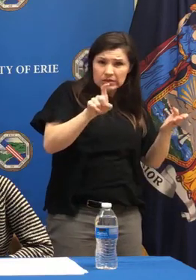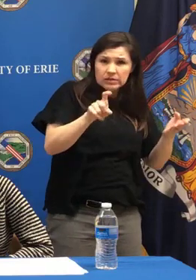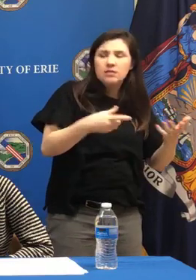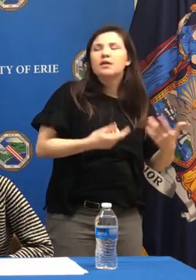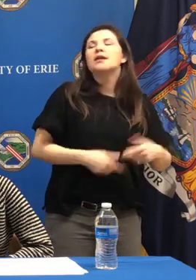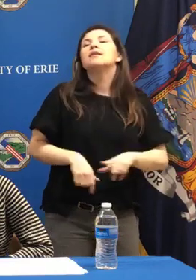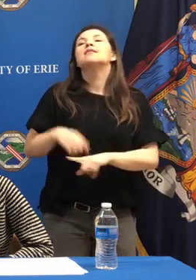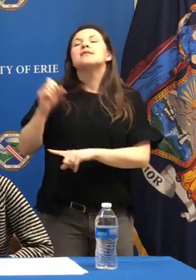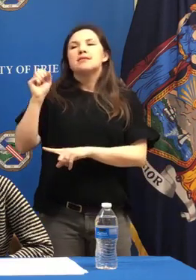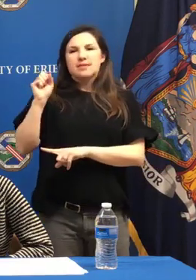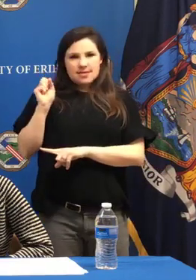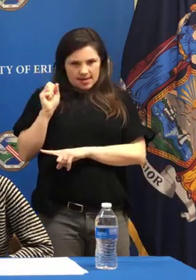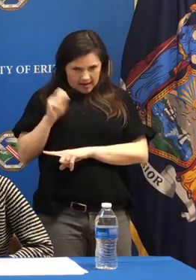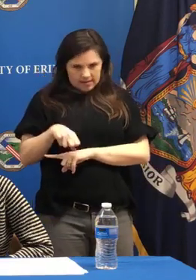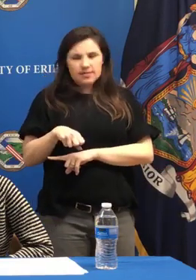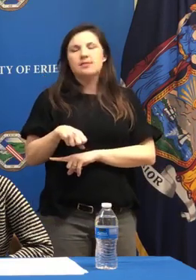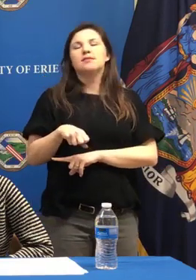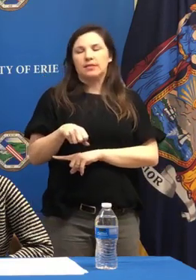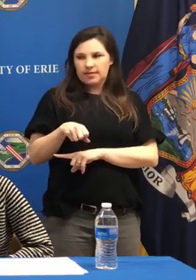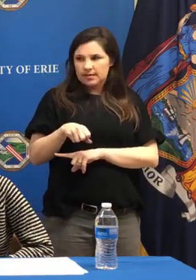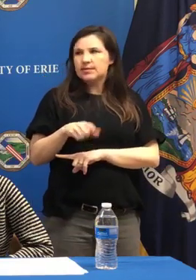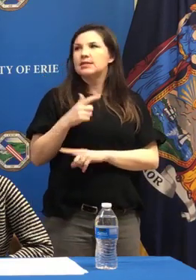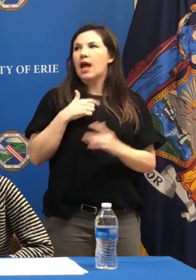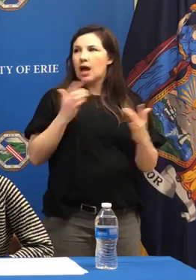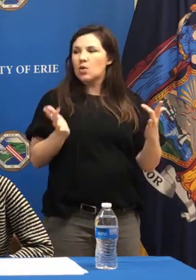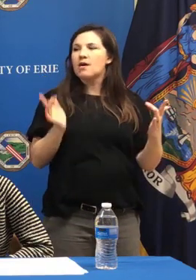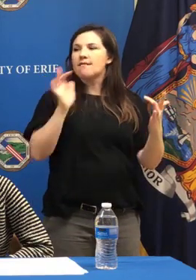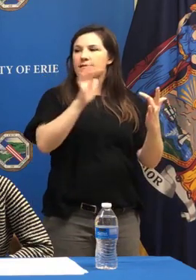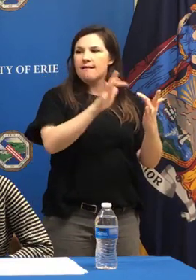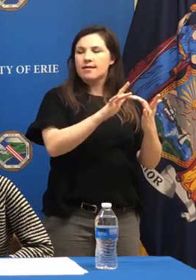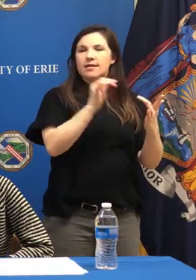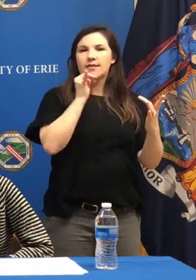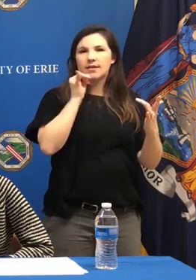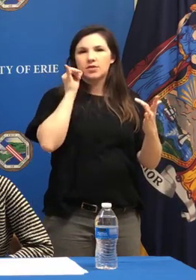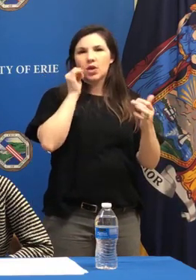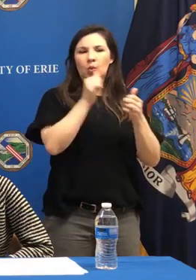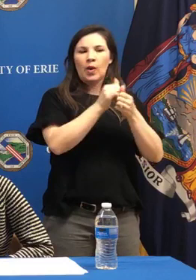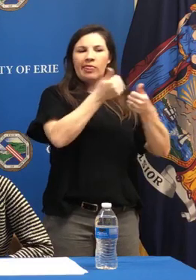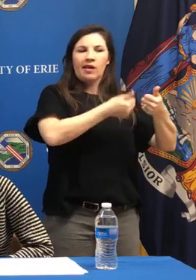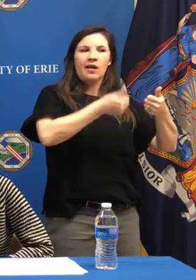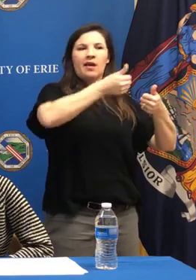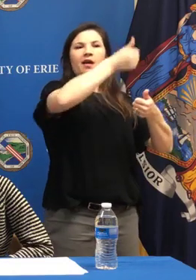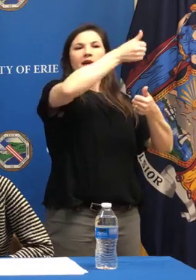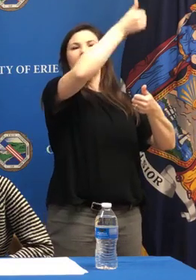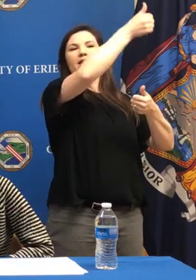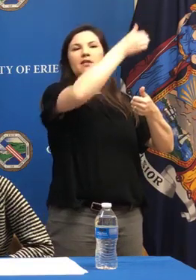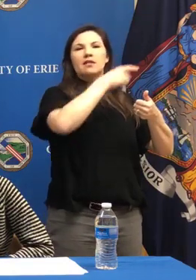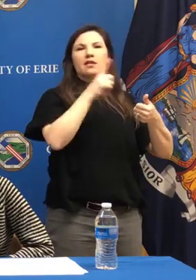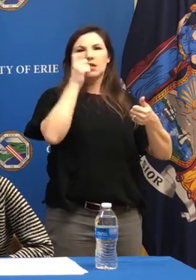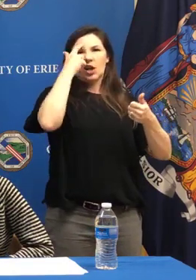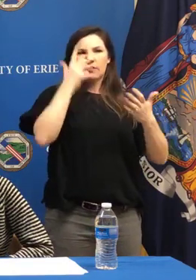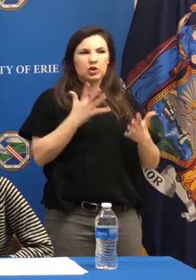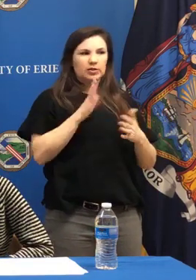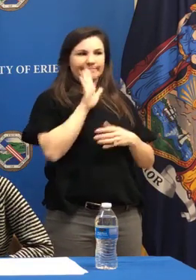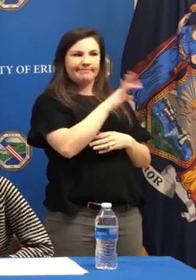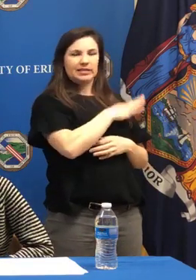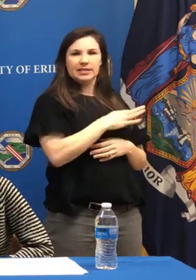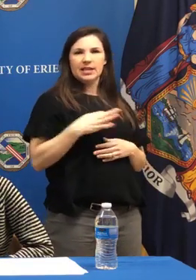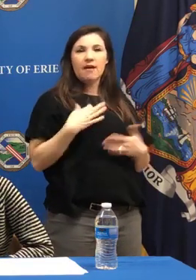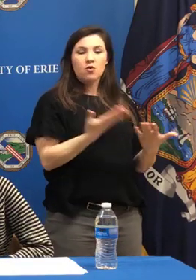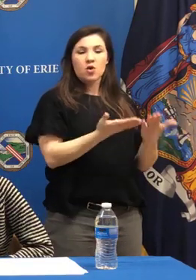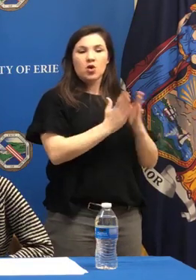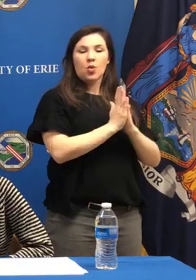and I actually was in contact yesterday with a high-ranking member of the governor's staff requesting